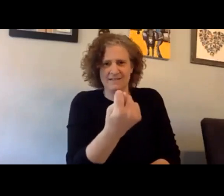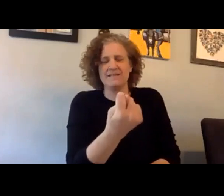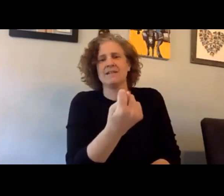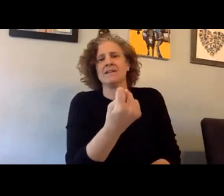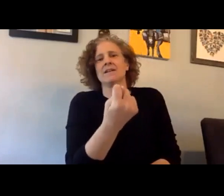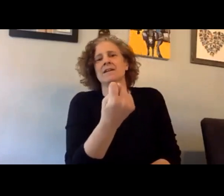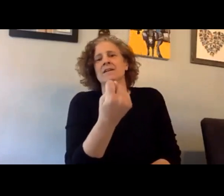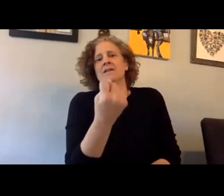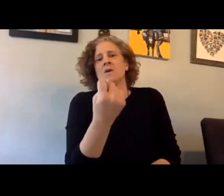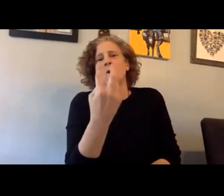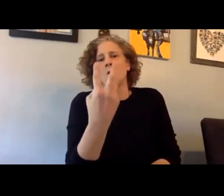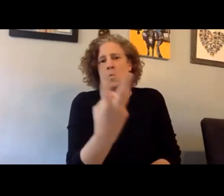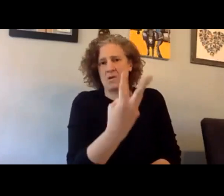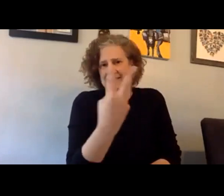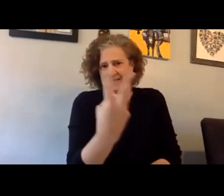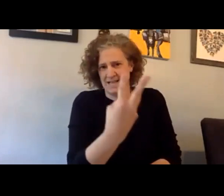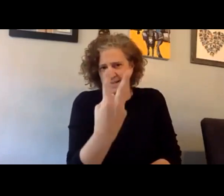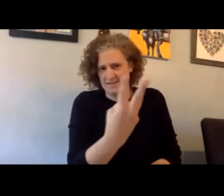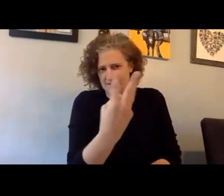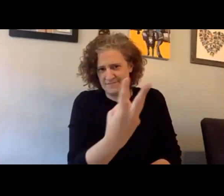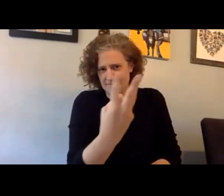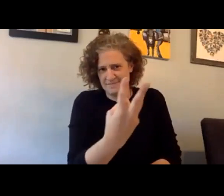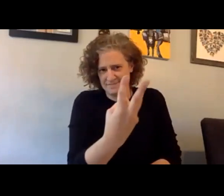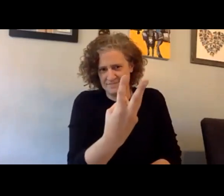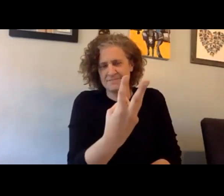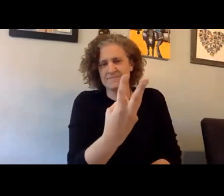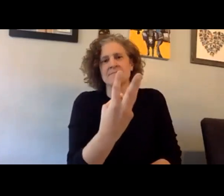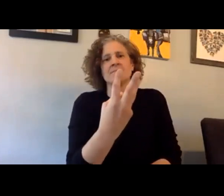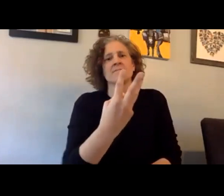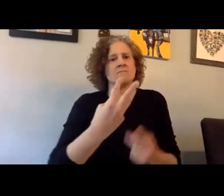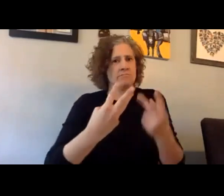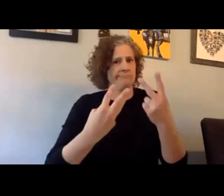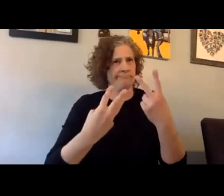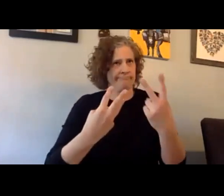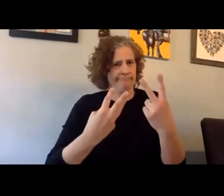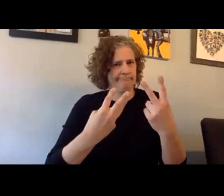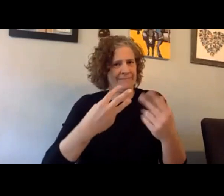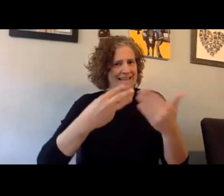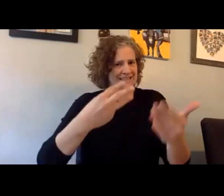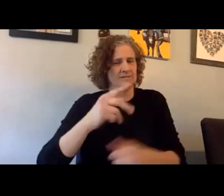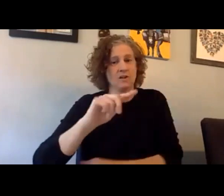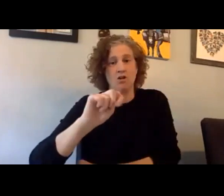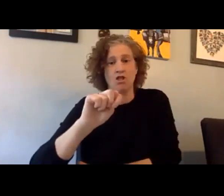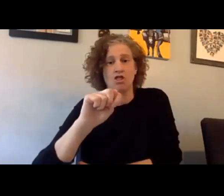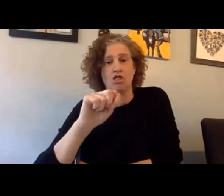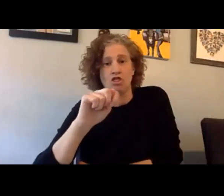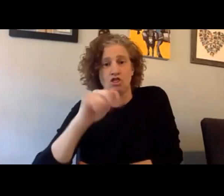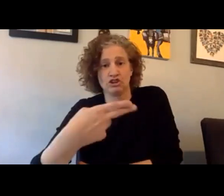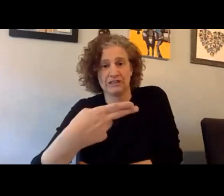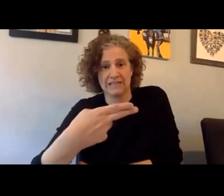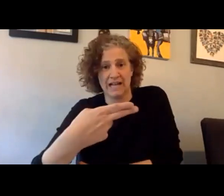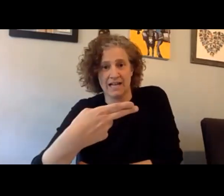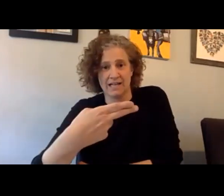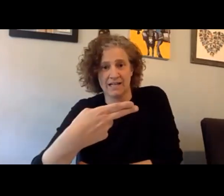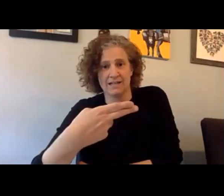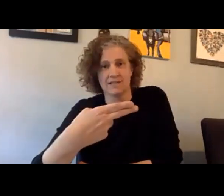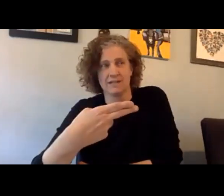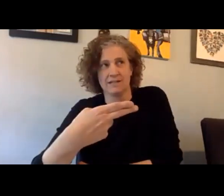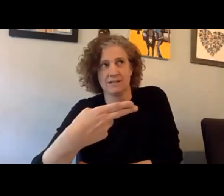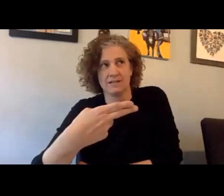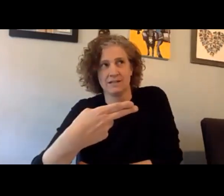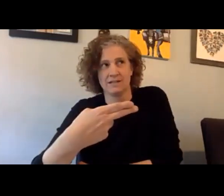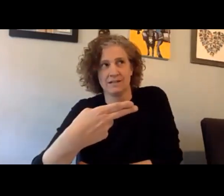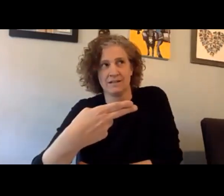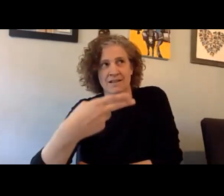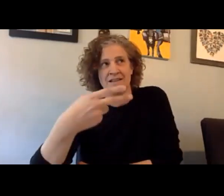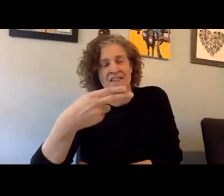Tuesday out, Tuesday. Then Wednesday with a W. Next we have 2. Thursday